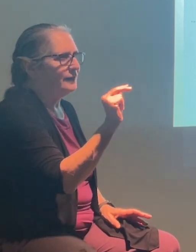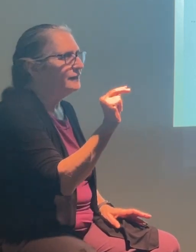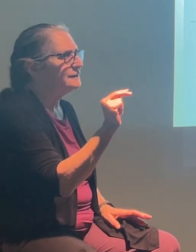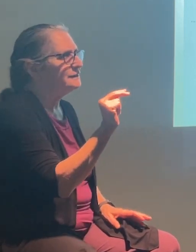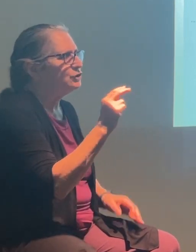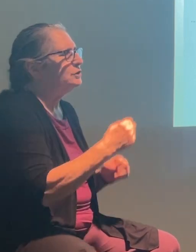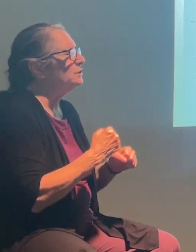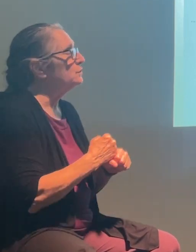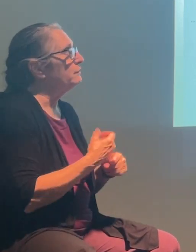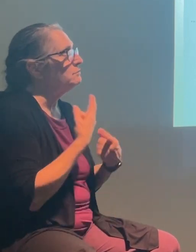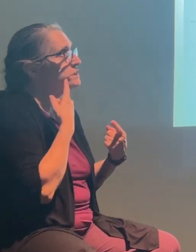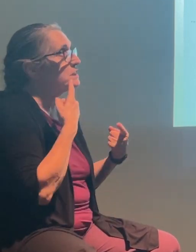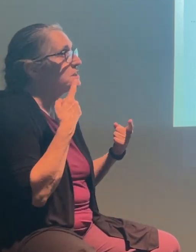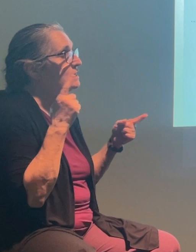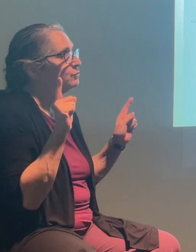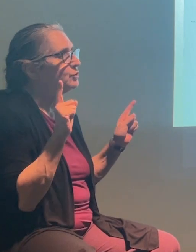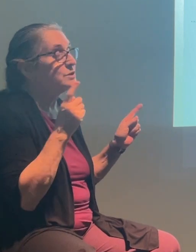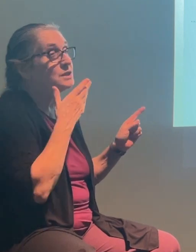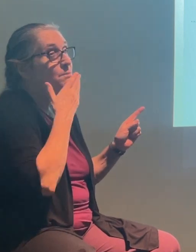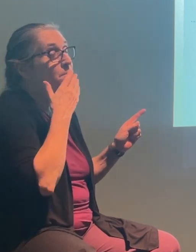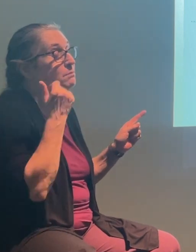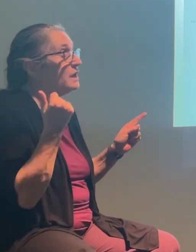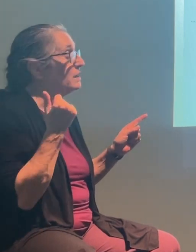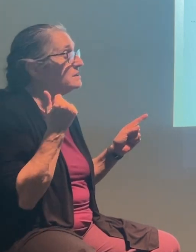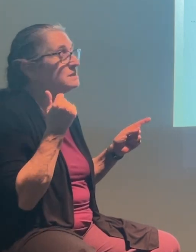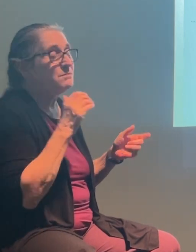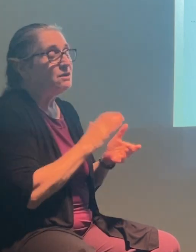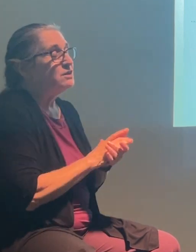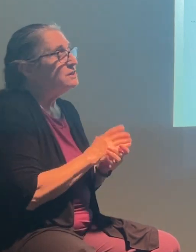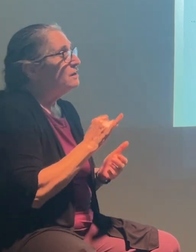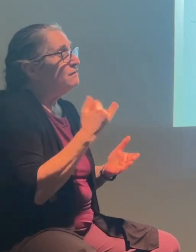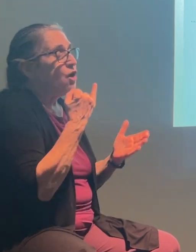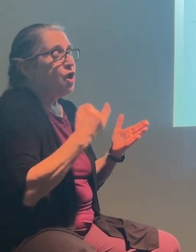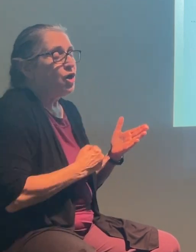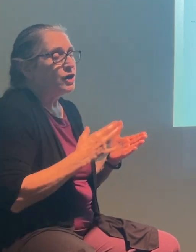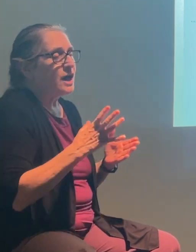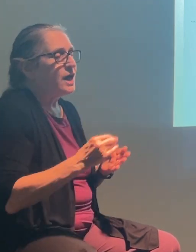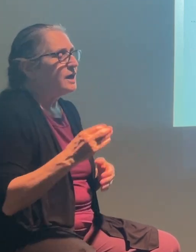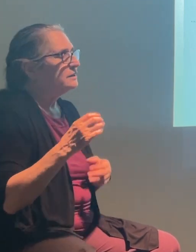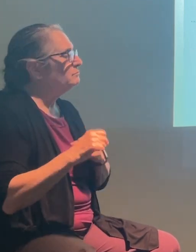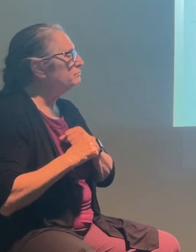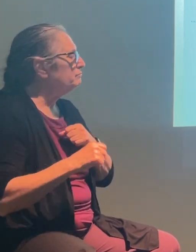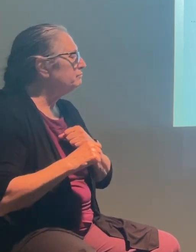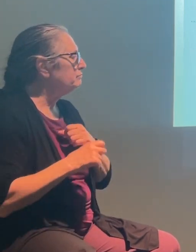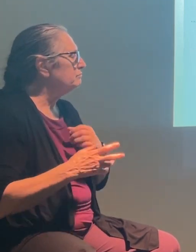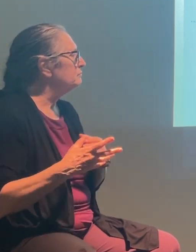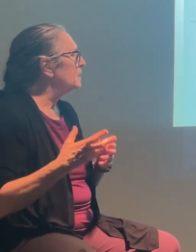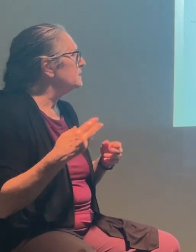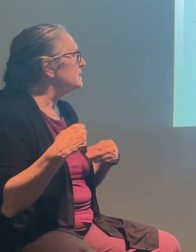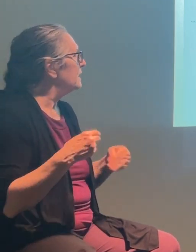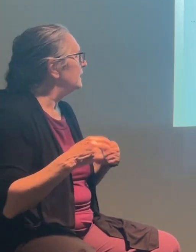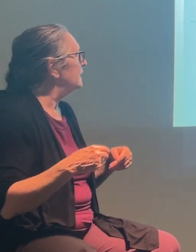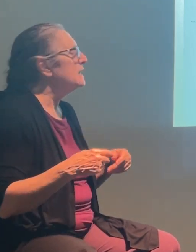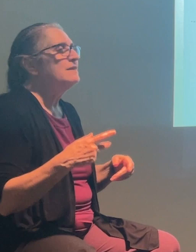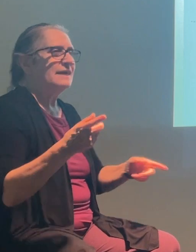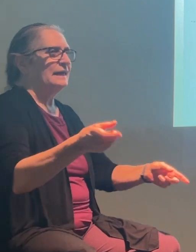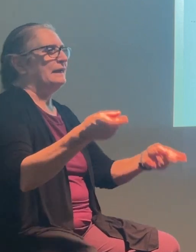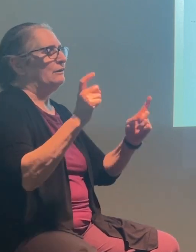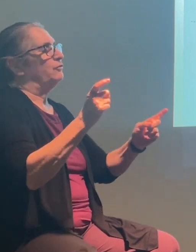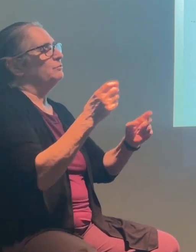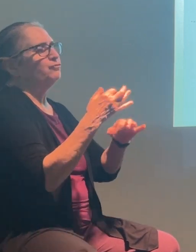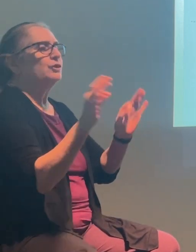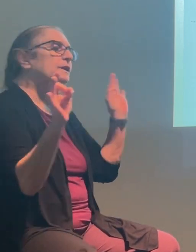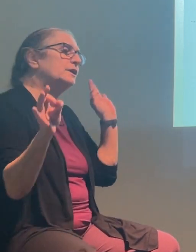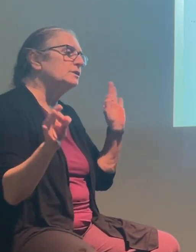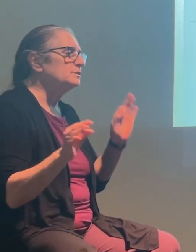and it is really the best marriage of art and commerce for him. He is given carte blanche. Condé Nast likes him. So he said, like,